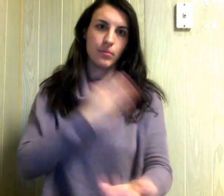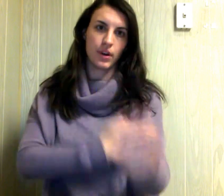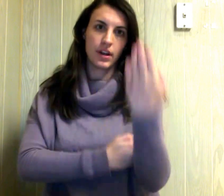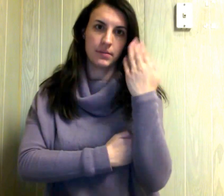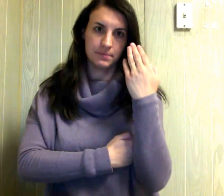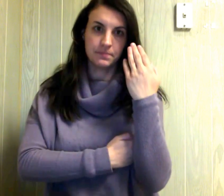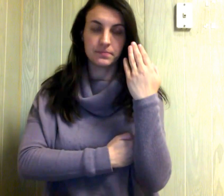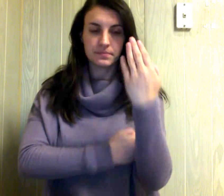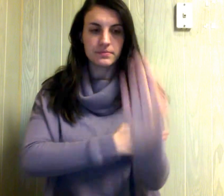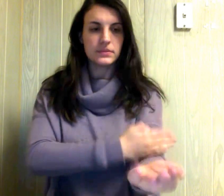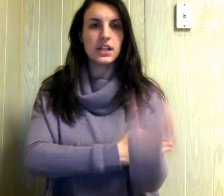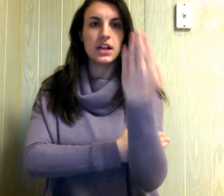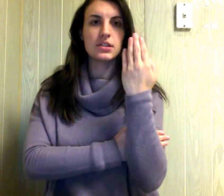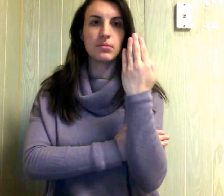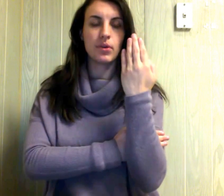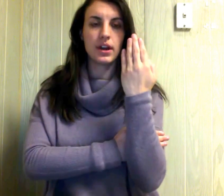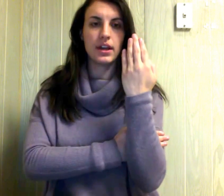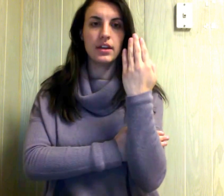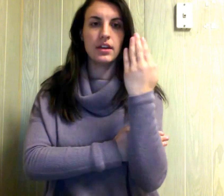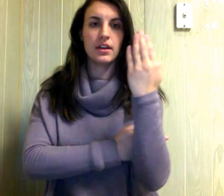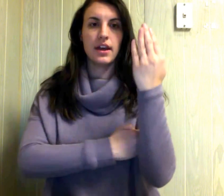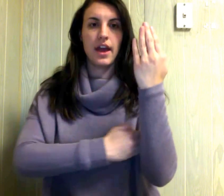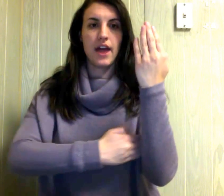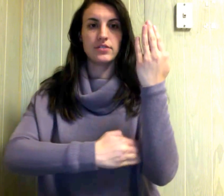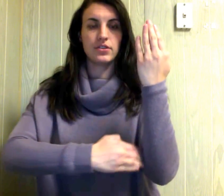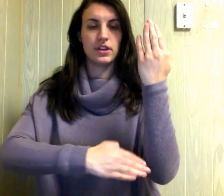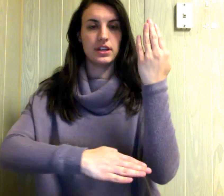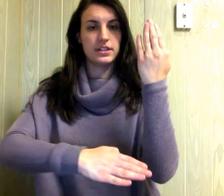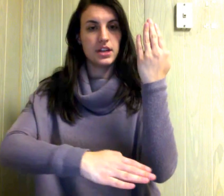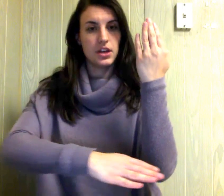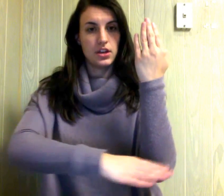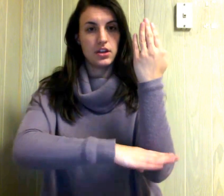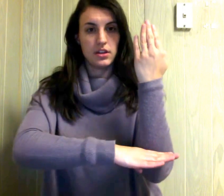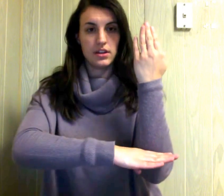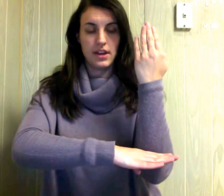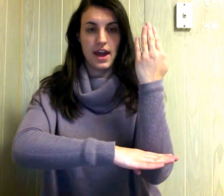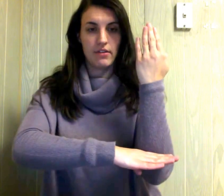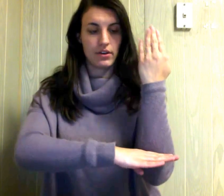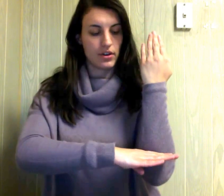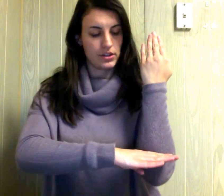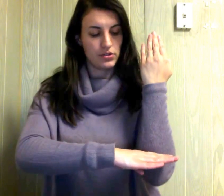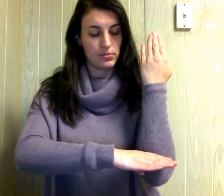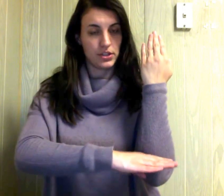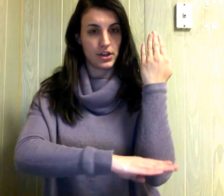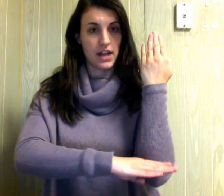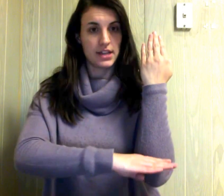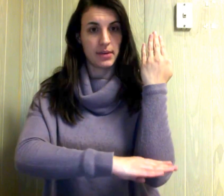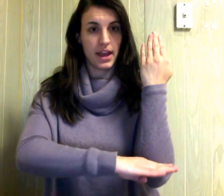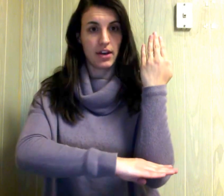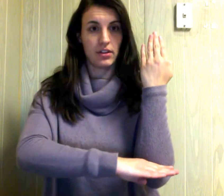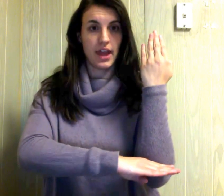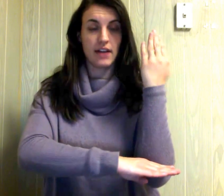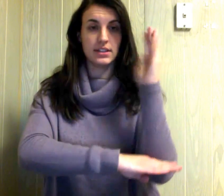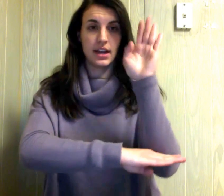morning. So morning. Afternoon is, now you're going to put your non-dominant hand on the outside